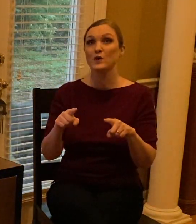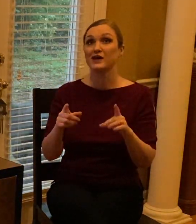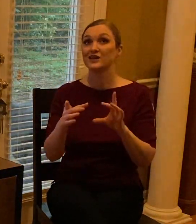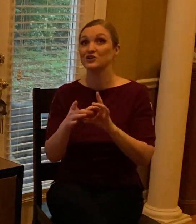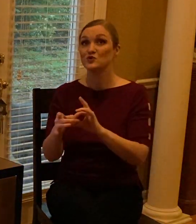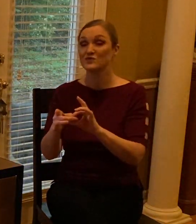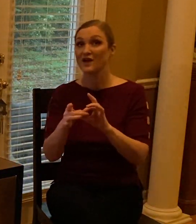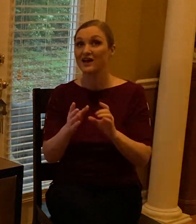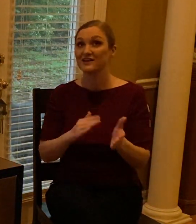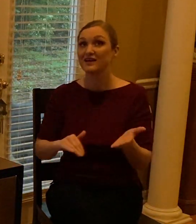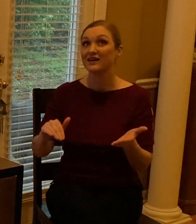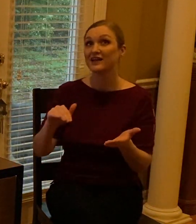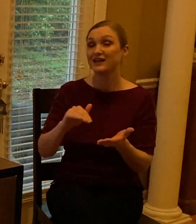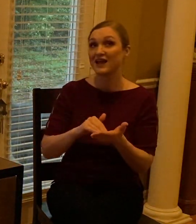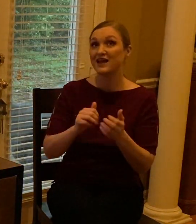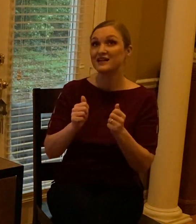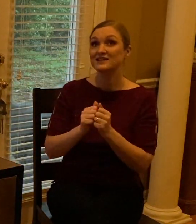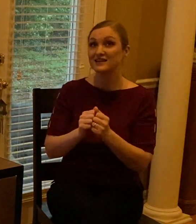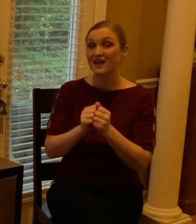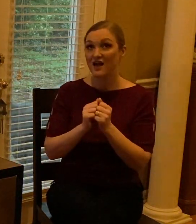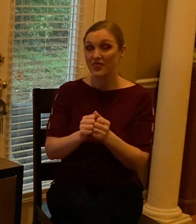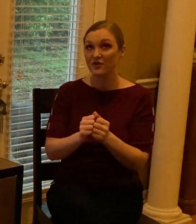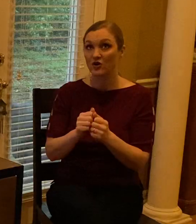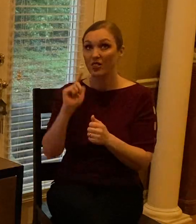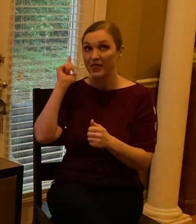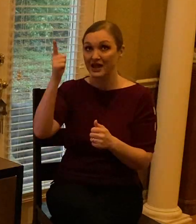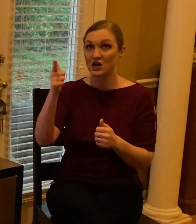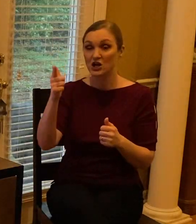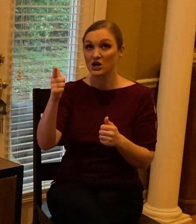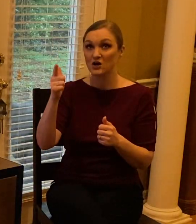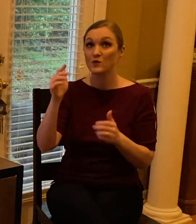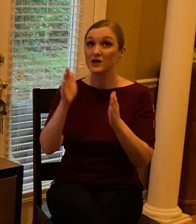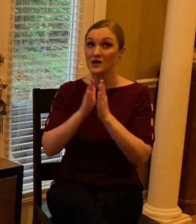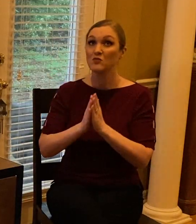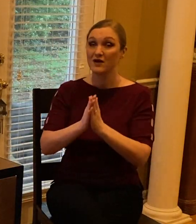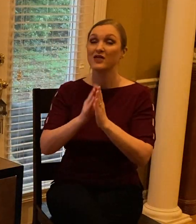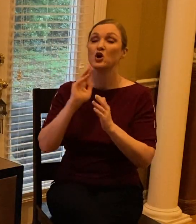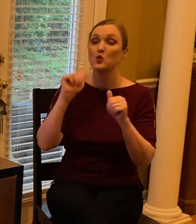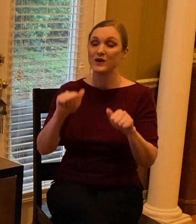unite in one place. Pray that you would bring us together safely